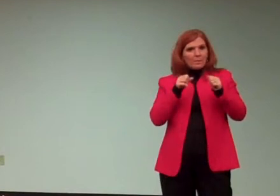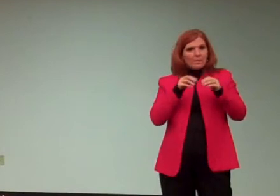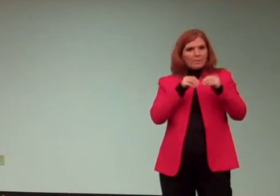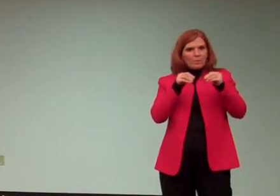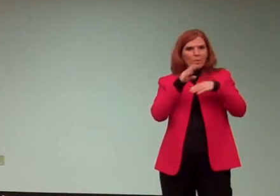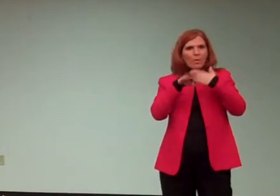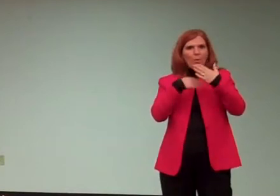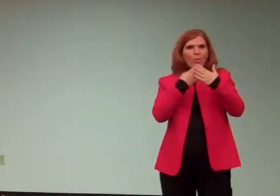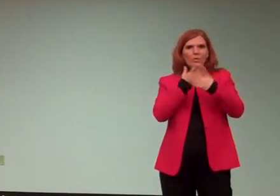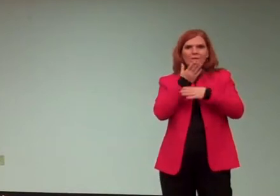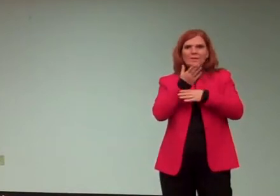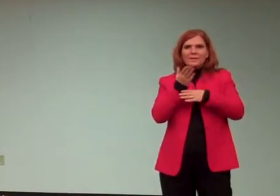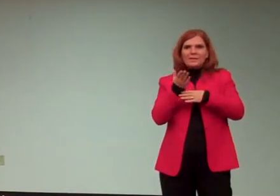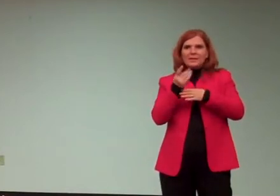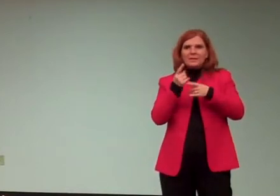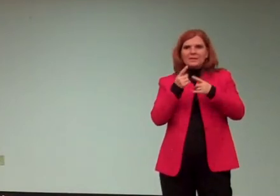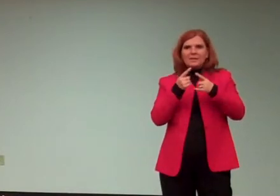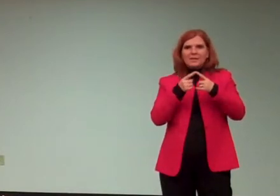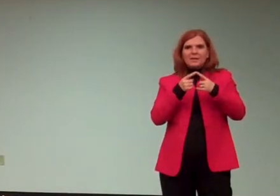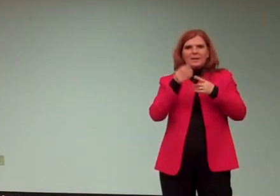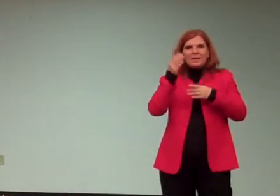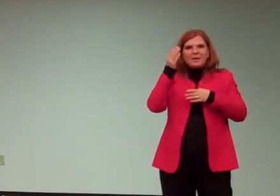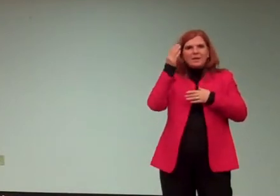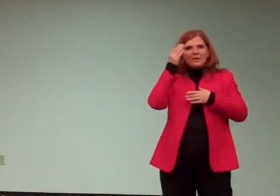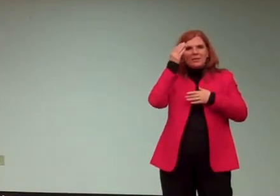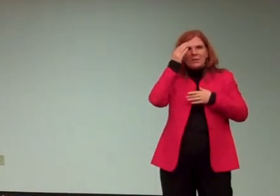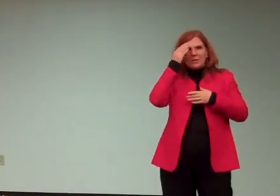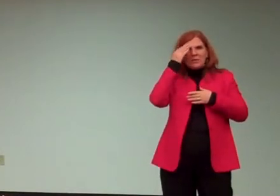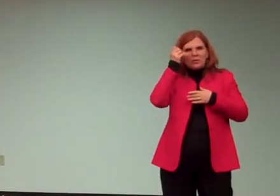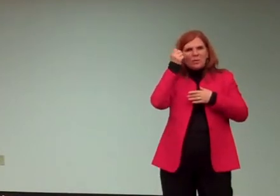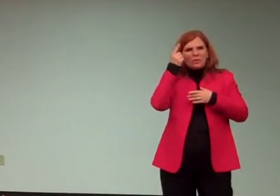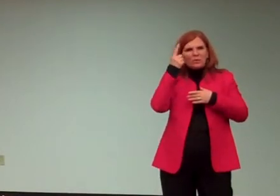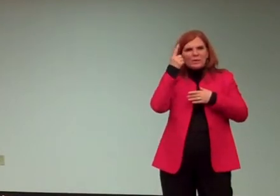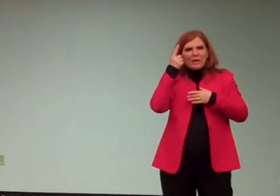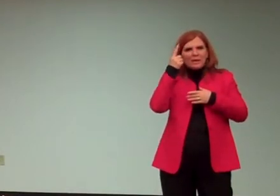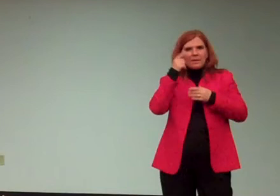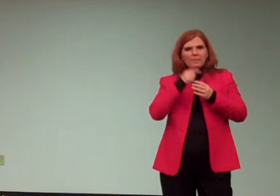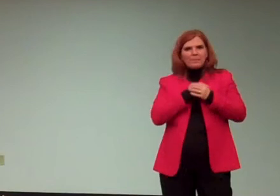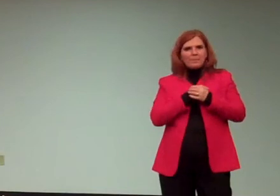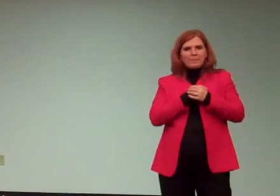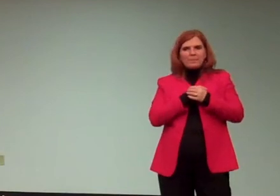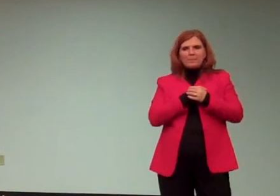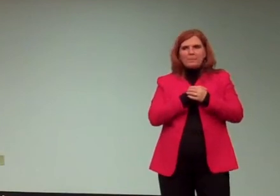all these things into context. What context would an 18-year-old have?